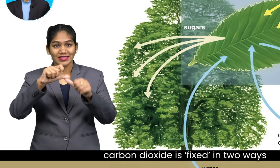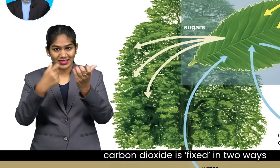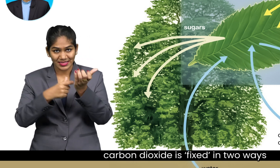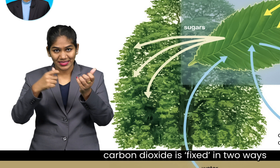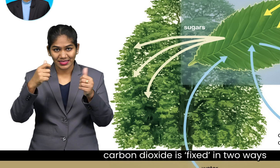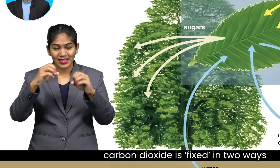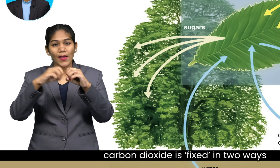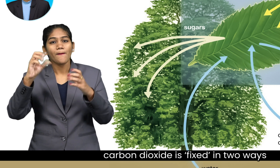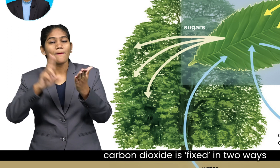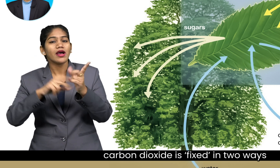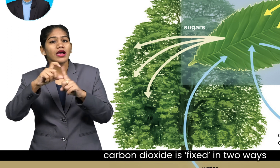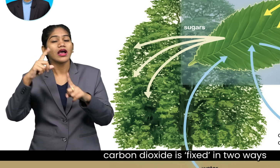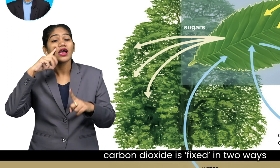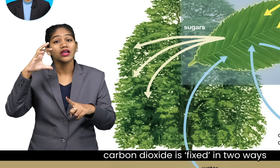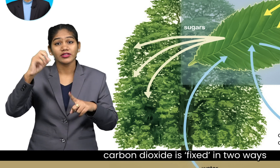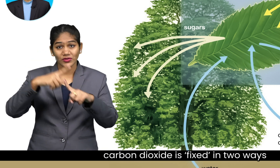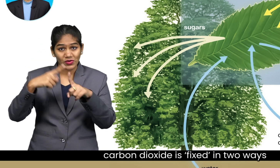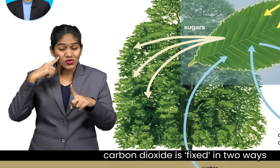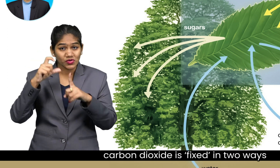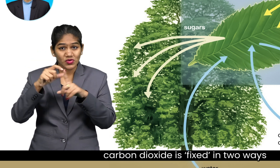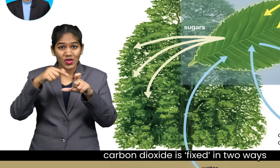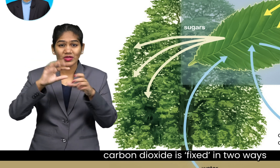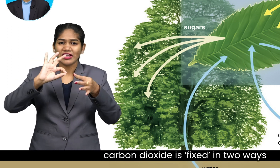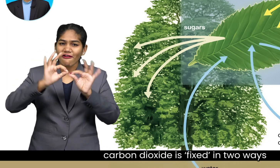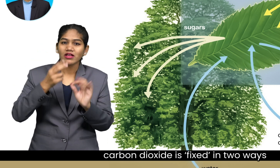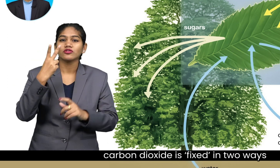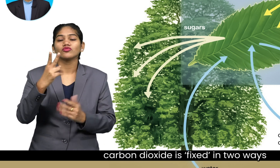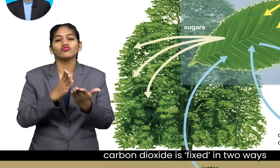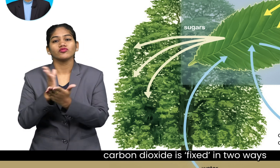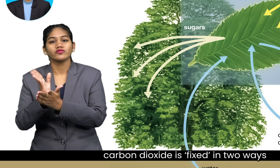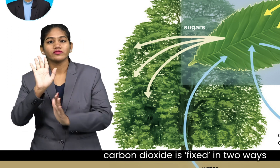Carbon dioxide is fixed in two ways.